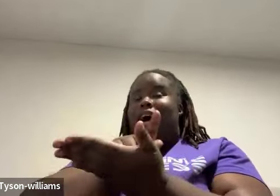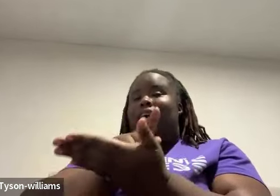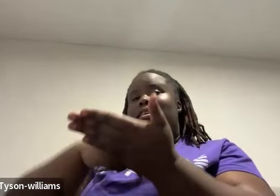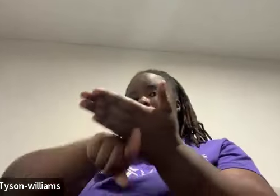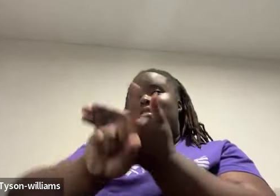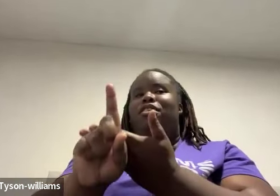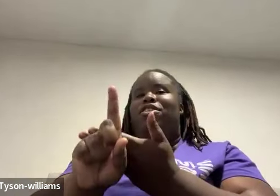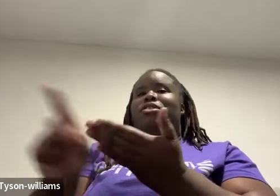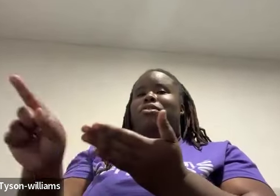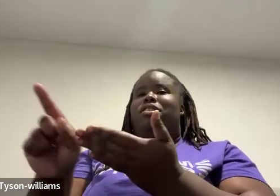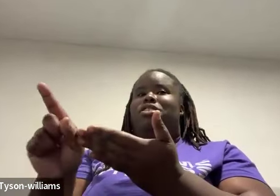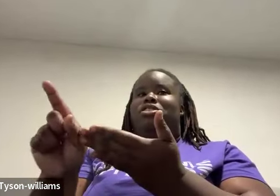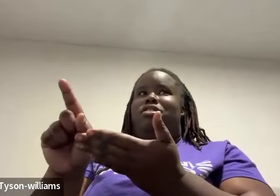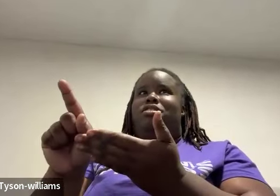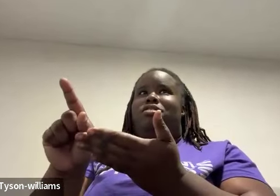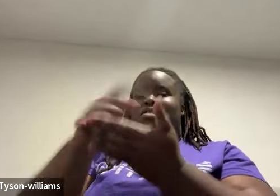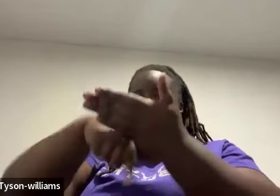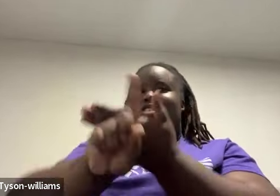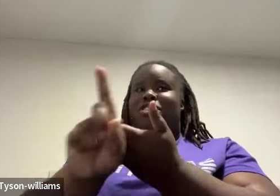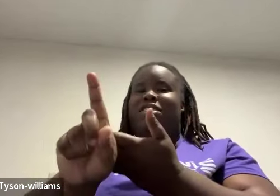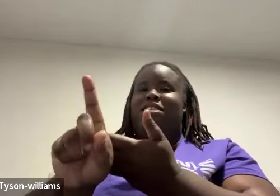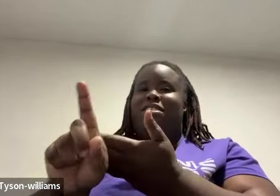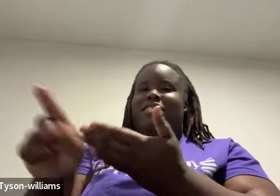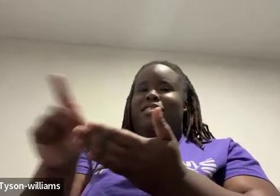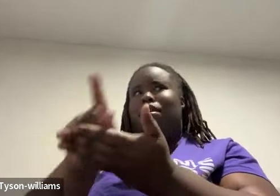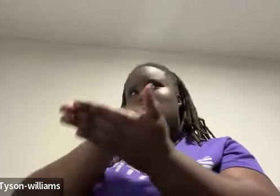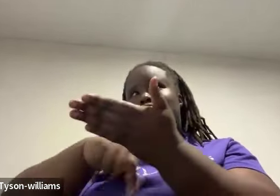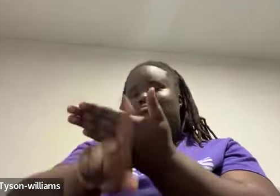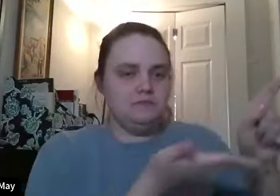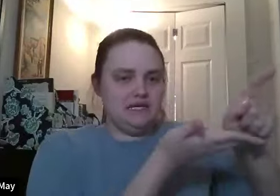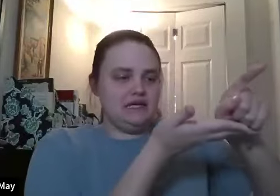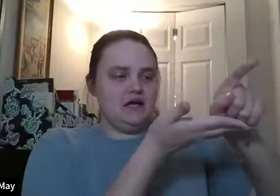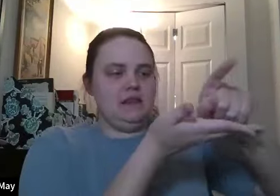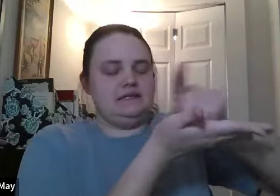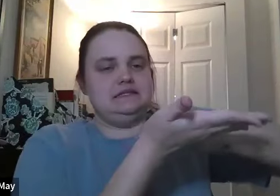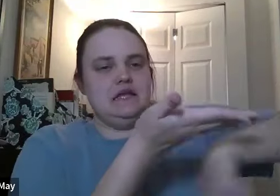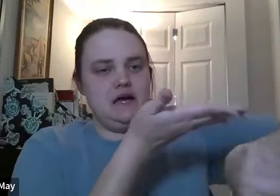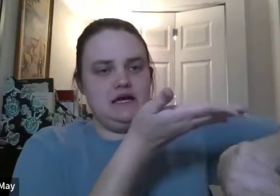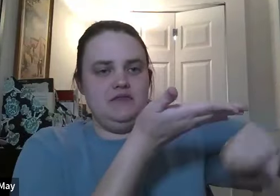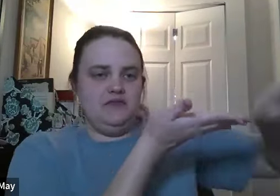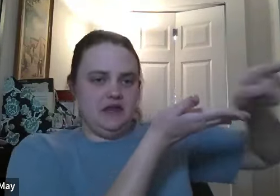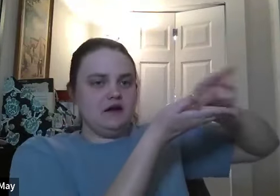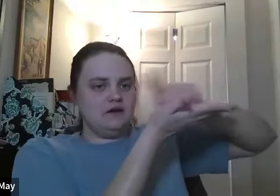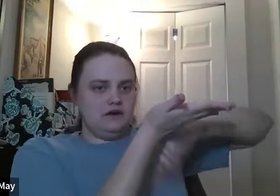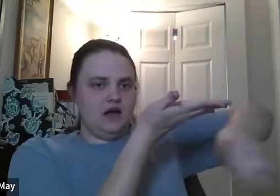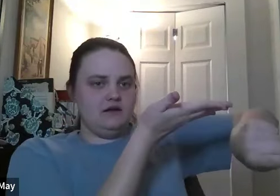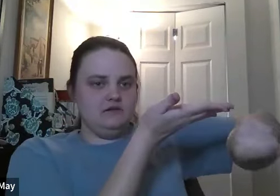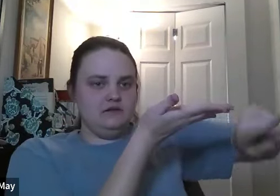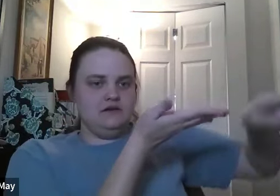slide and then under, or is it just under? Like it's gonna be like slide and then under. Yeah.